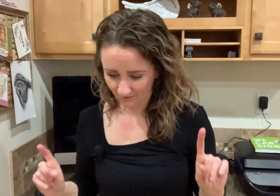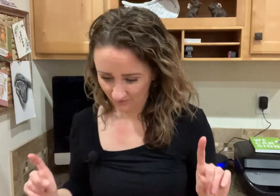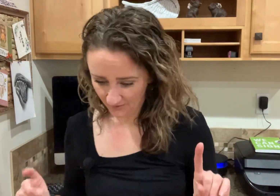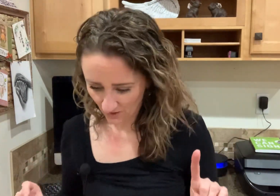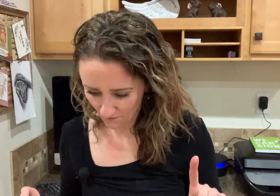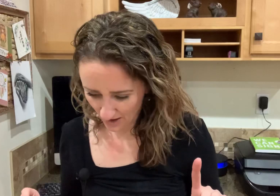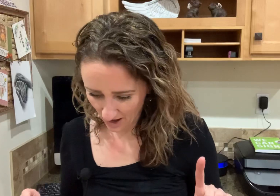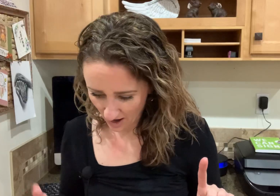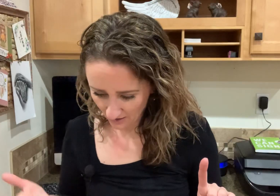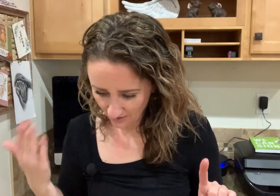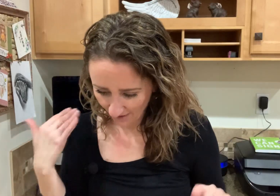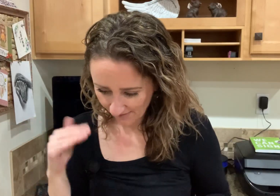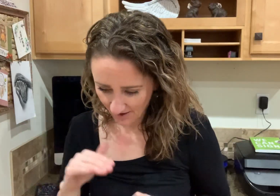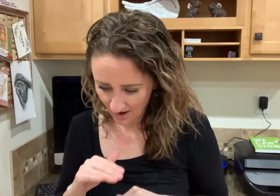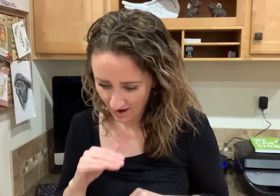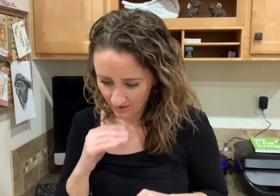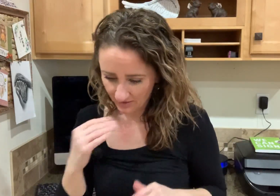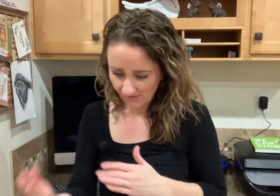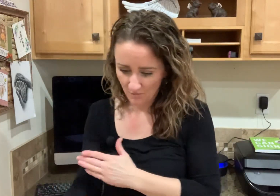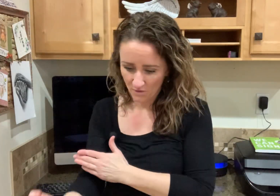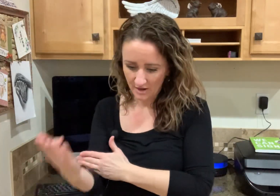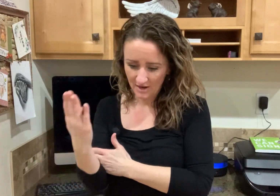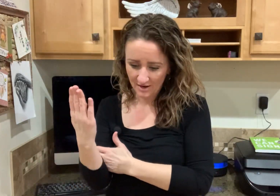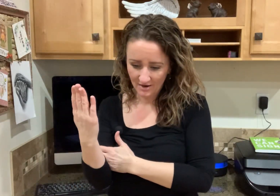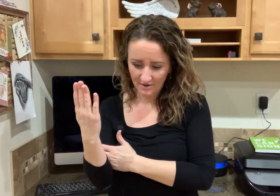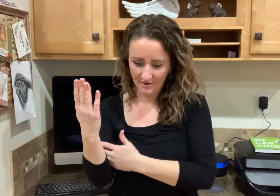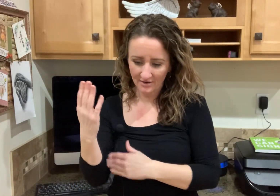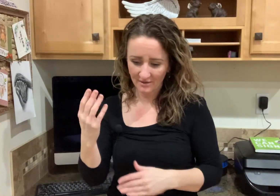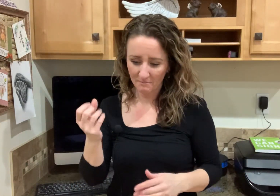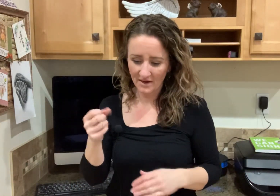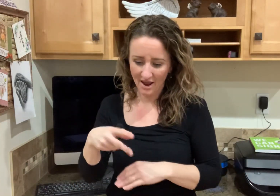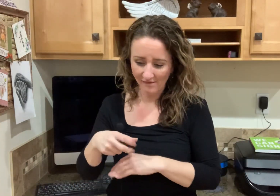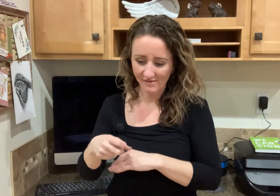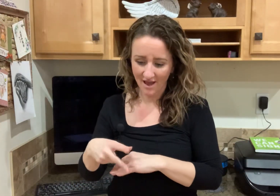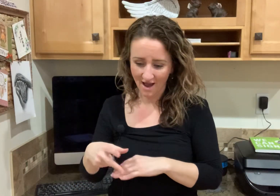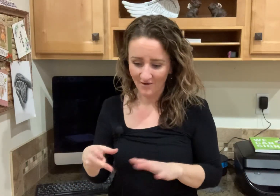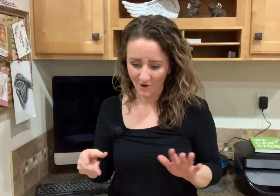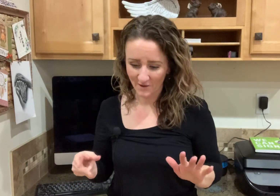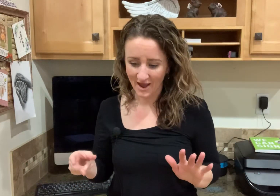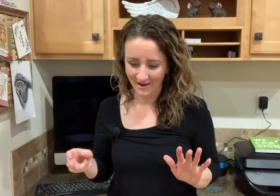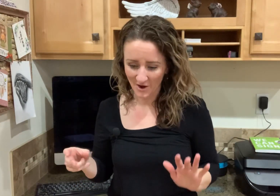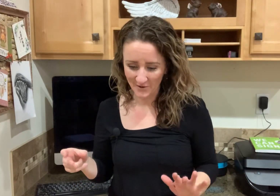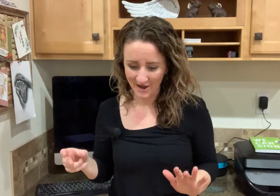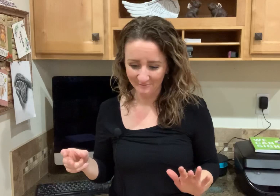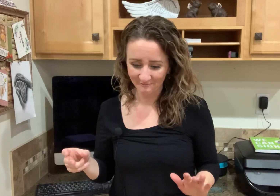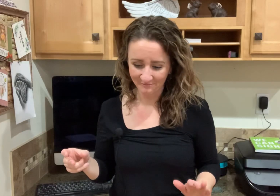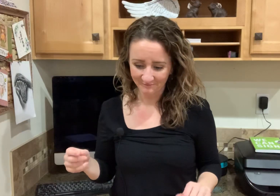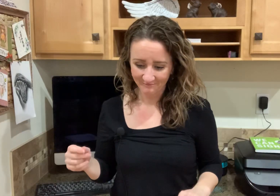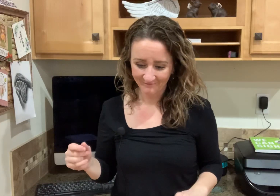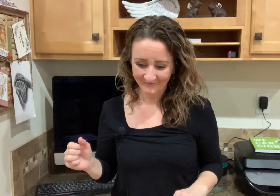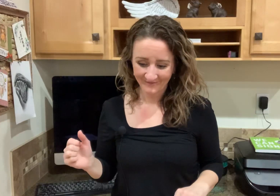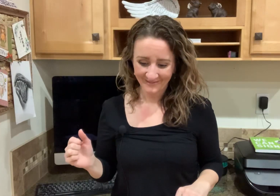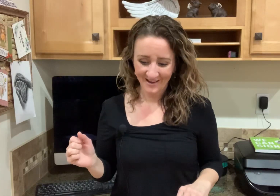let me go back. Last night, this morning, midnight snack. Okay. All